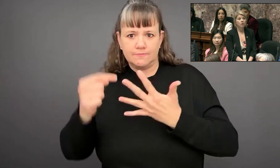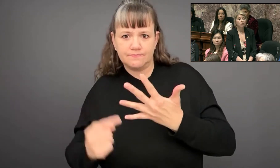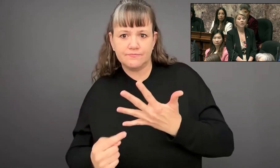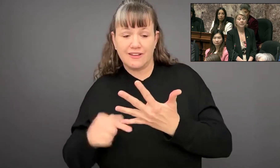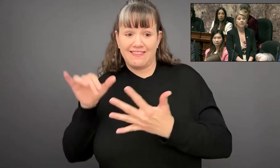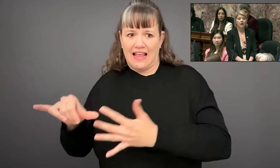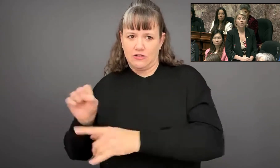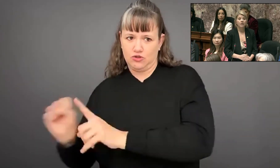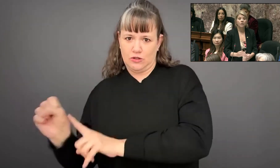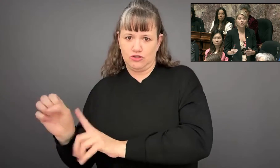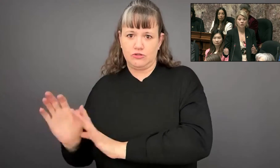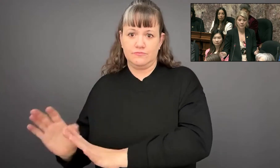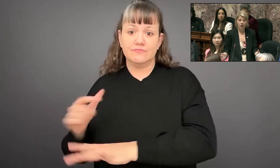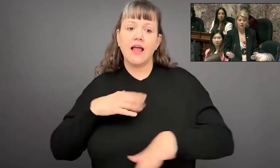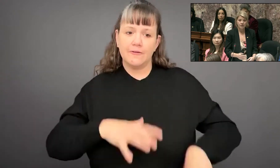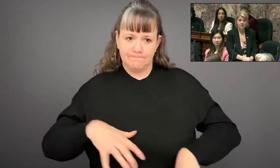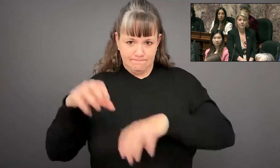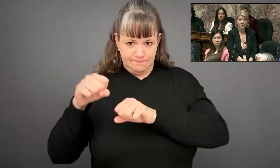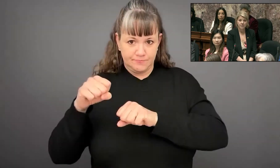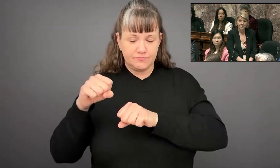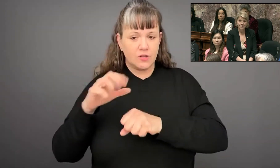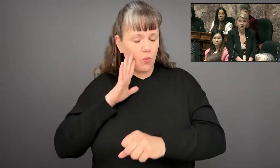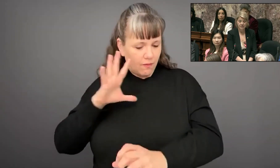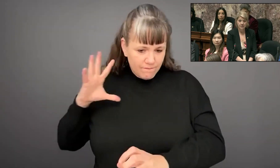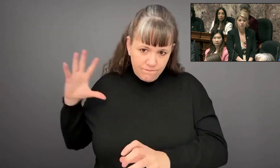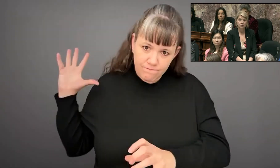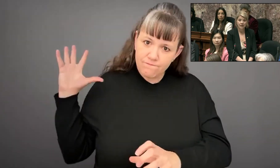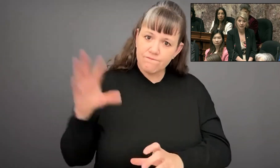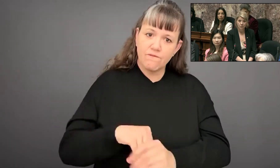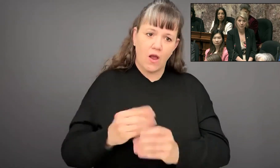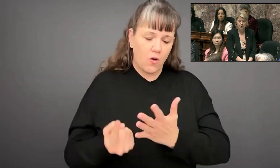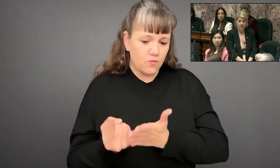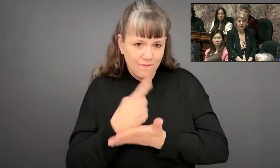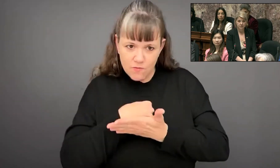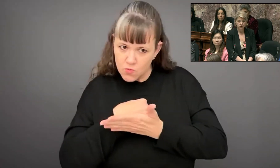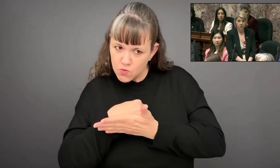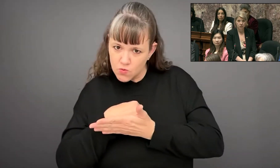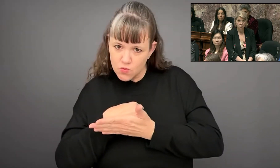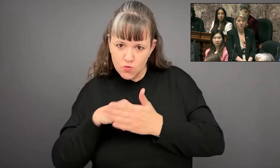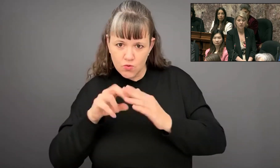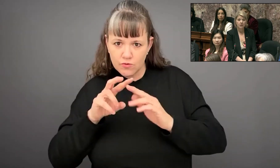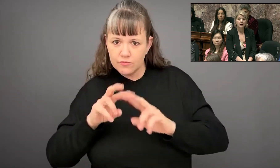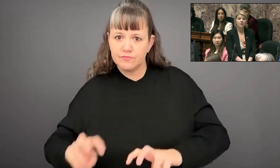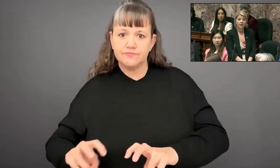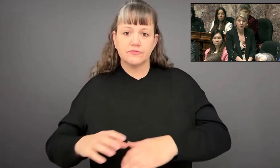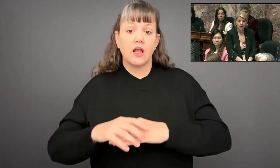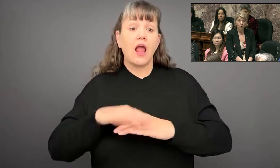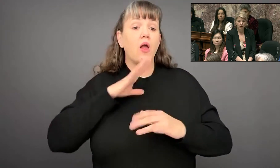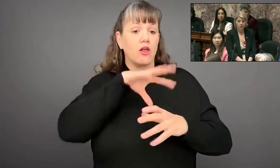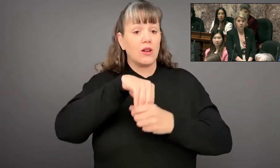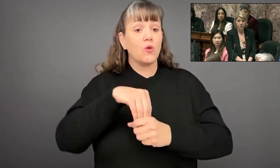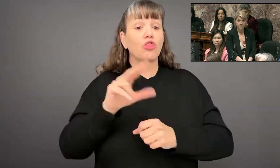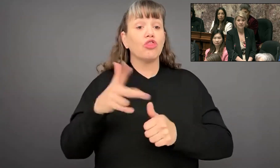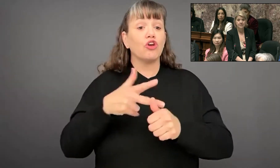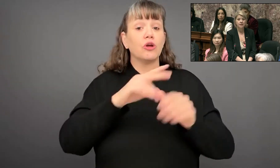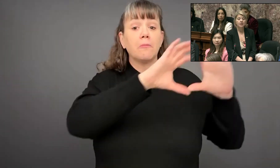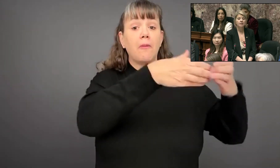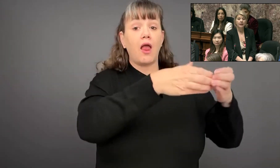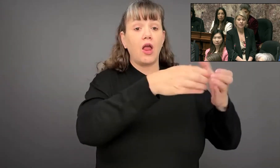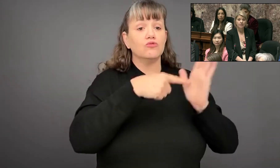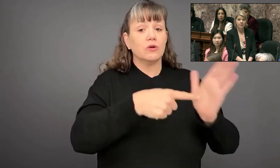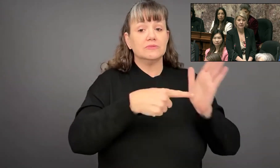We work with third parties from this legislature, like the Representative of Children and Youth, like the Coroner